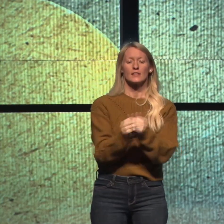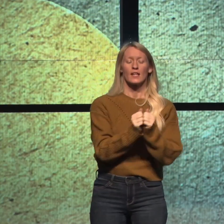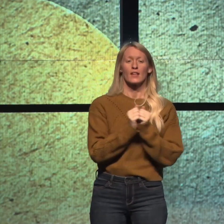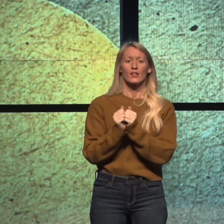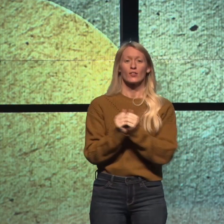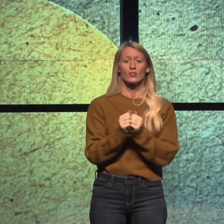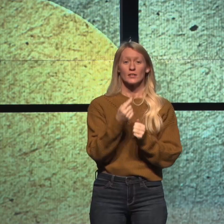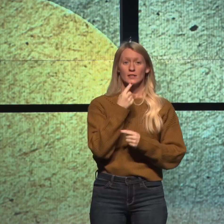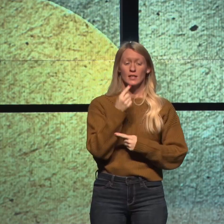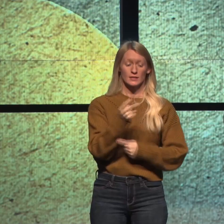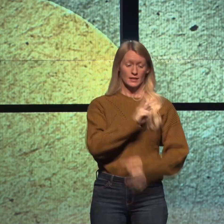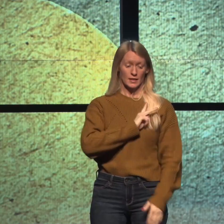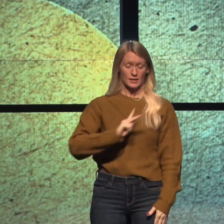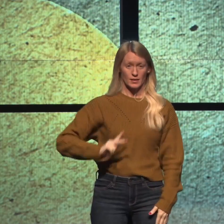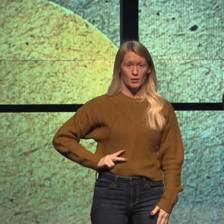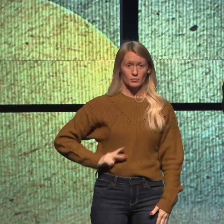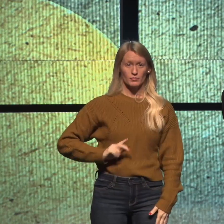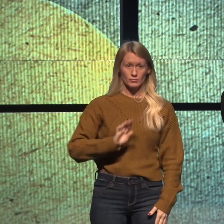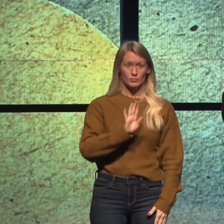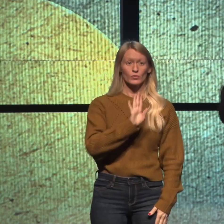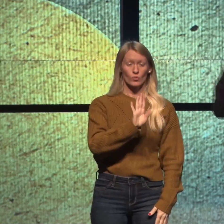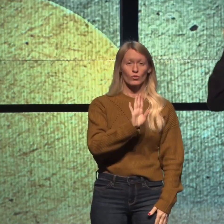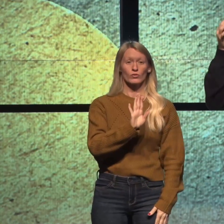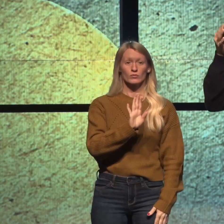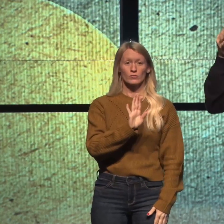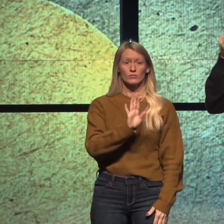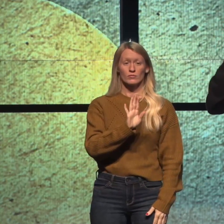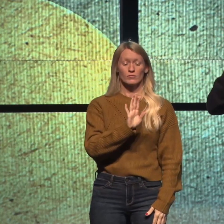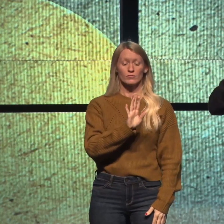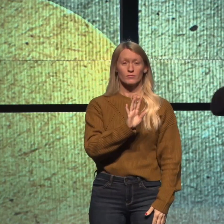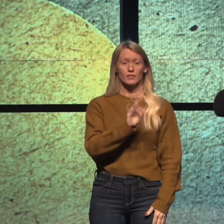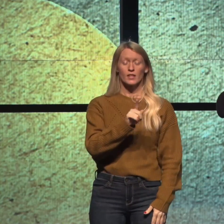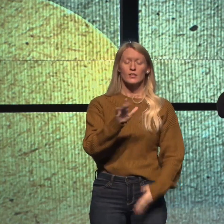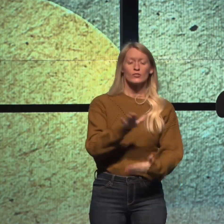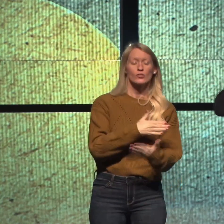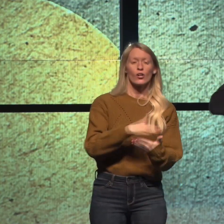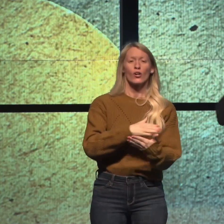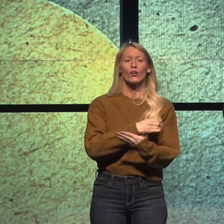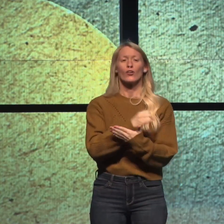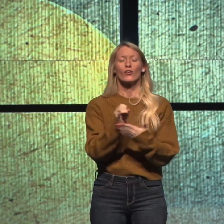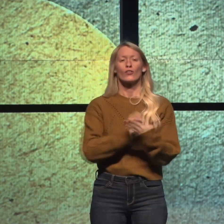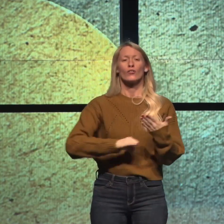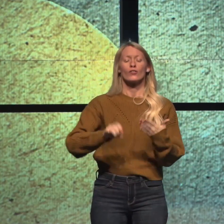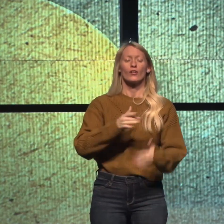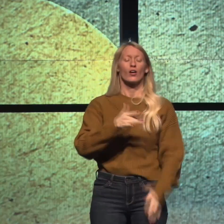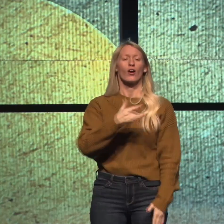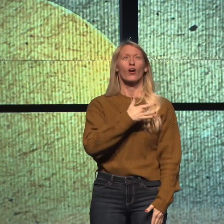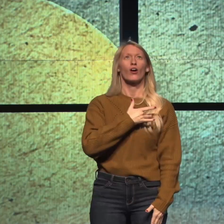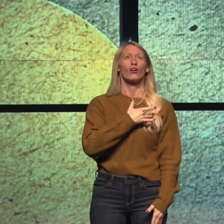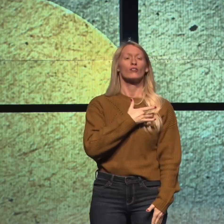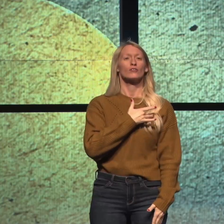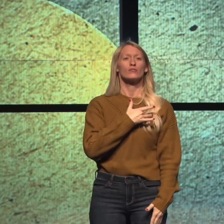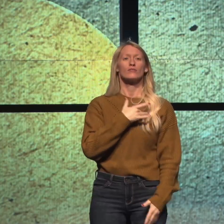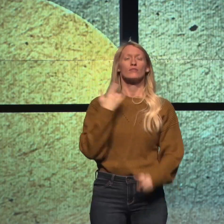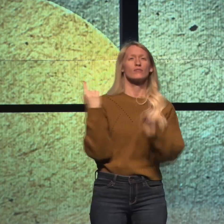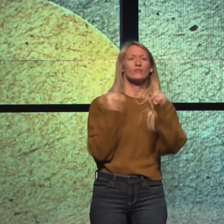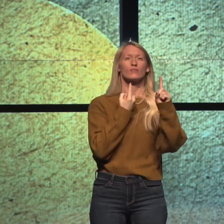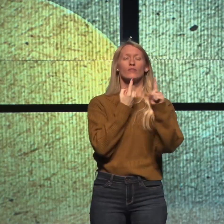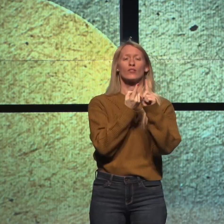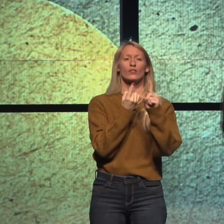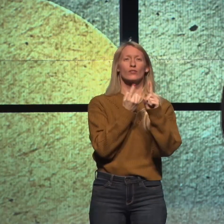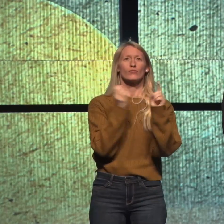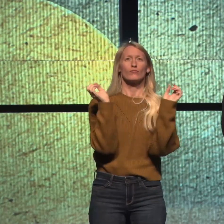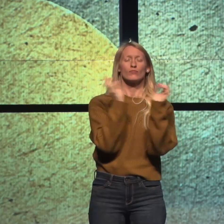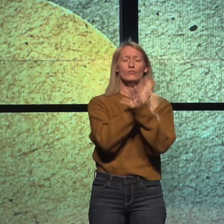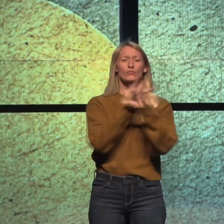And it really is kind of in song, in art, the heart of our church. And this idea of the